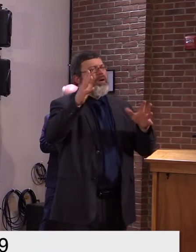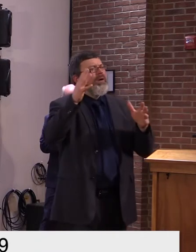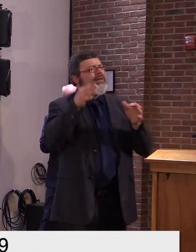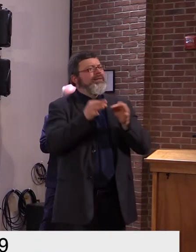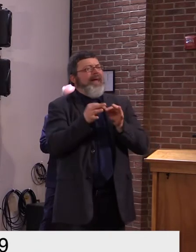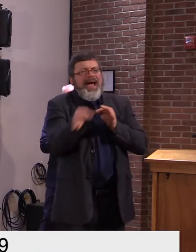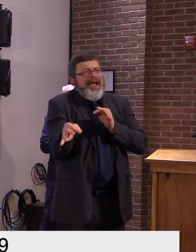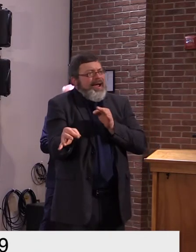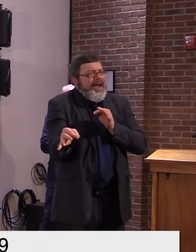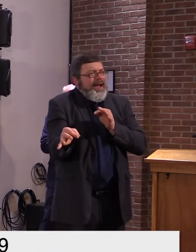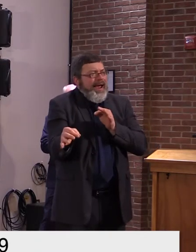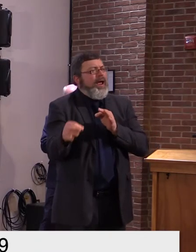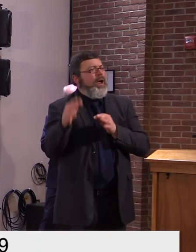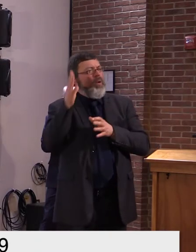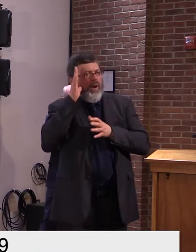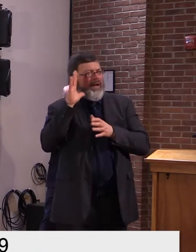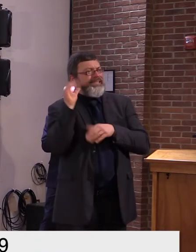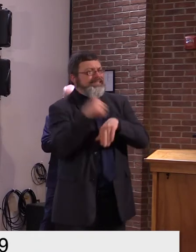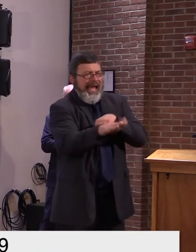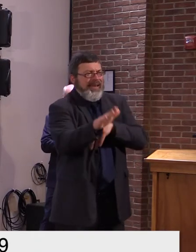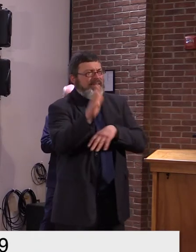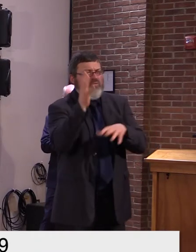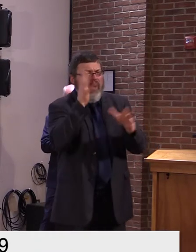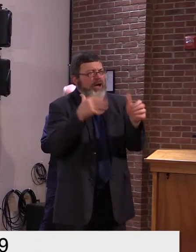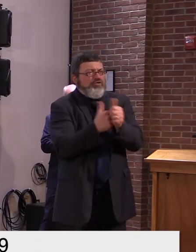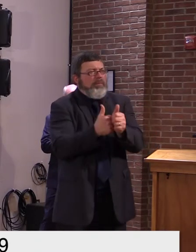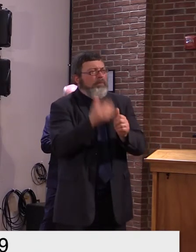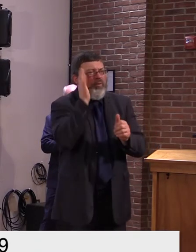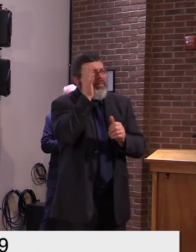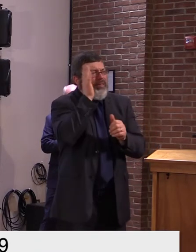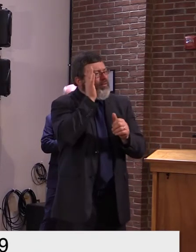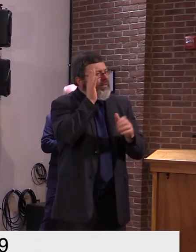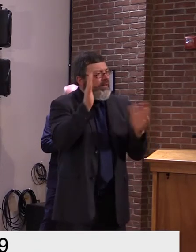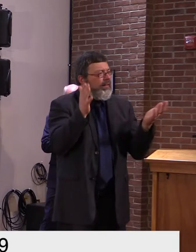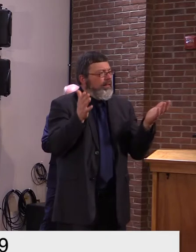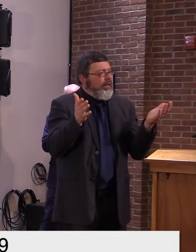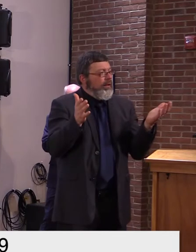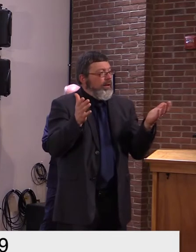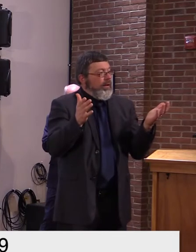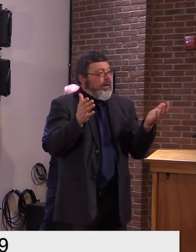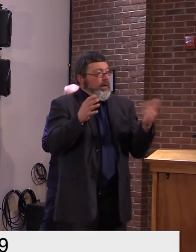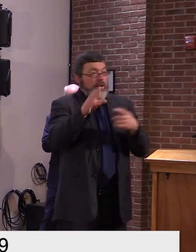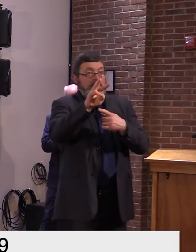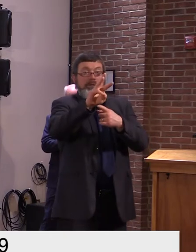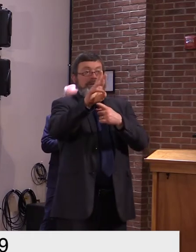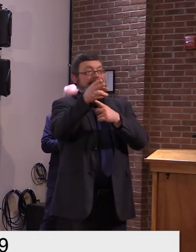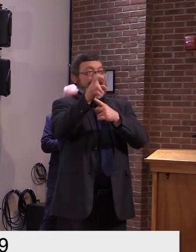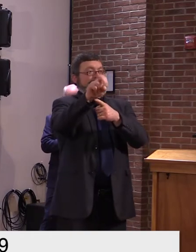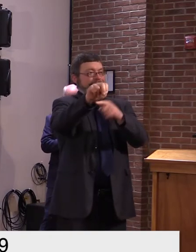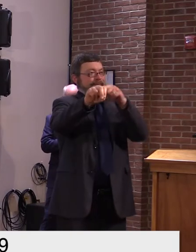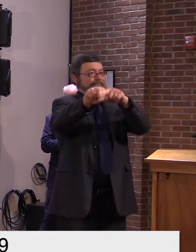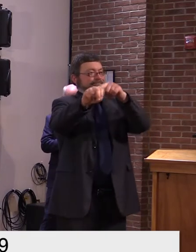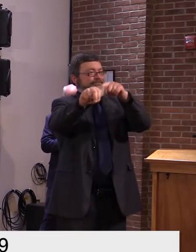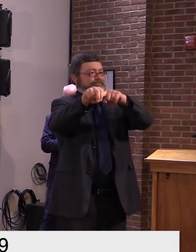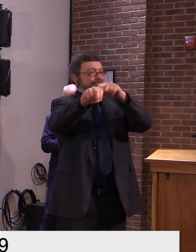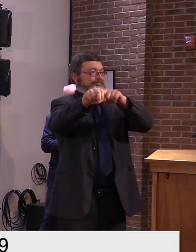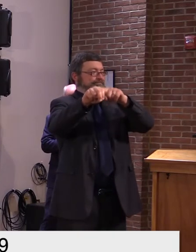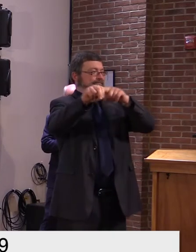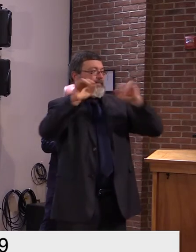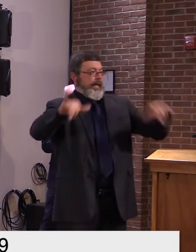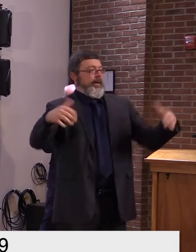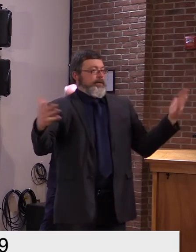But I think they're being a bit circumspect right now and not going out on a limb to say when you will have